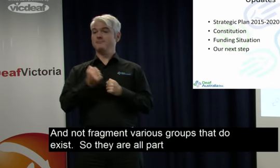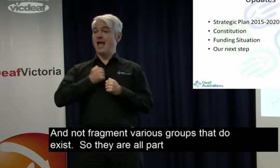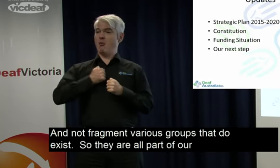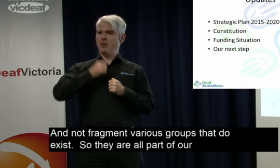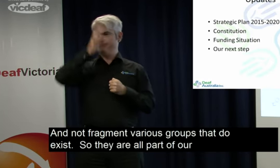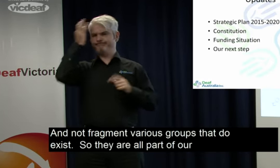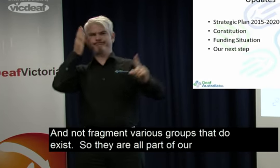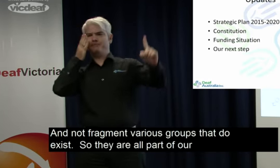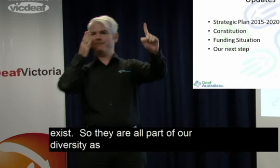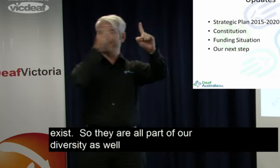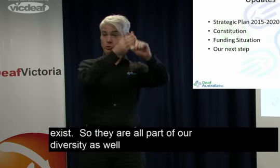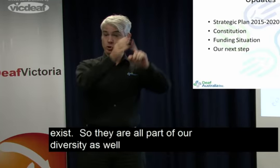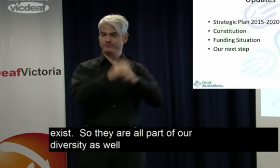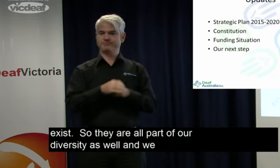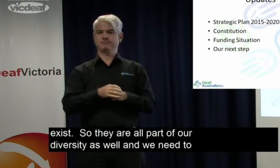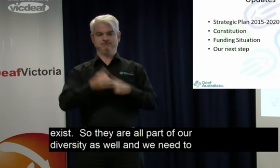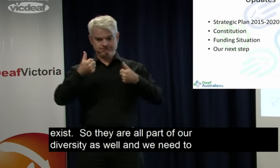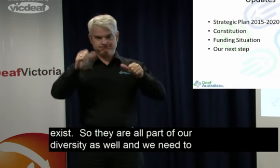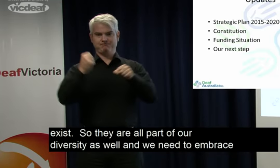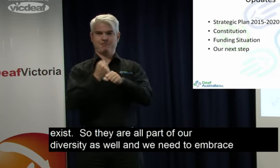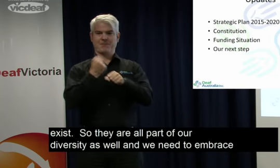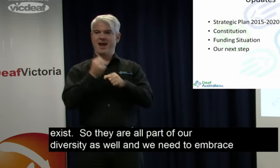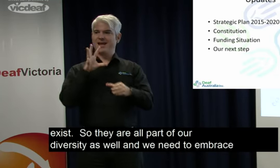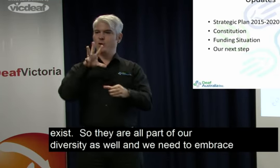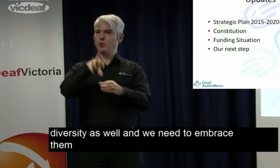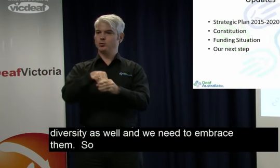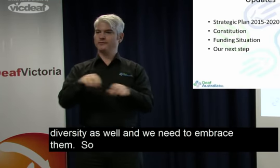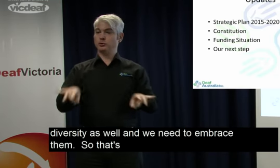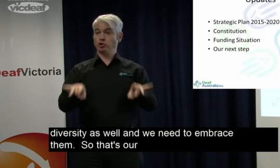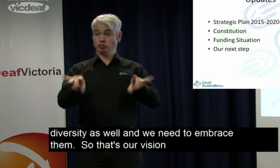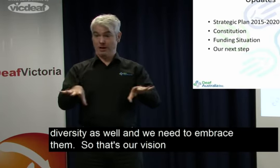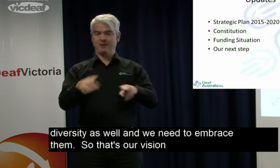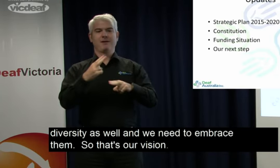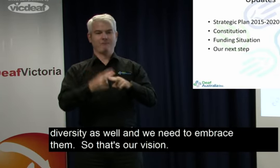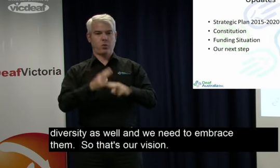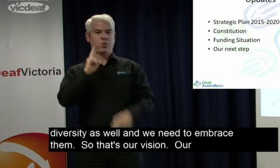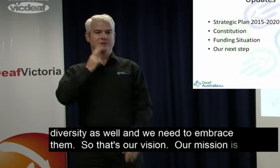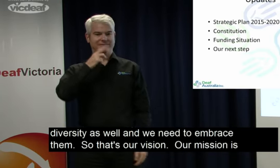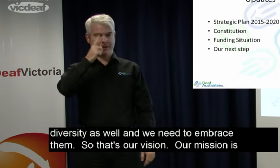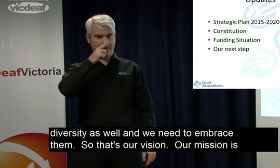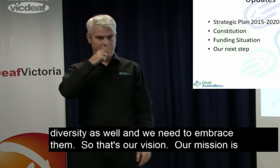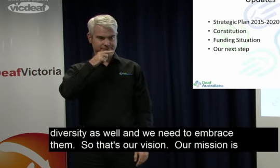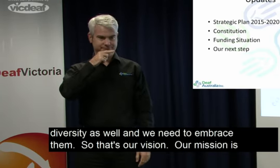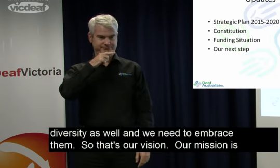our vision. Our mission is to ensure that we have an inclusive Australia for deaf